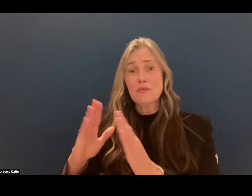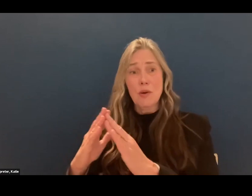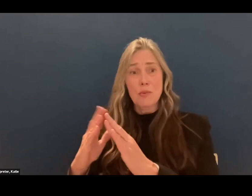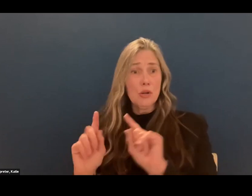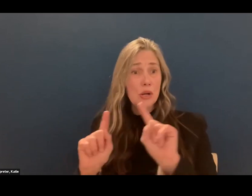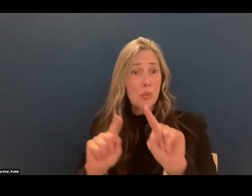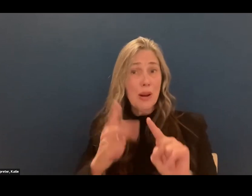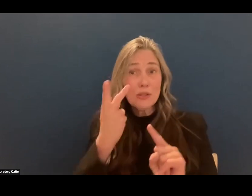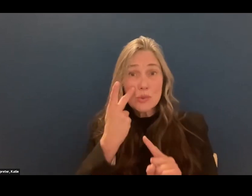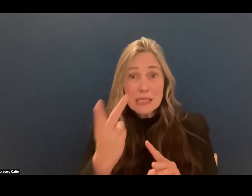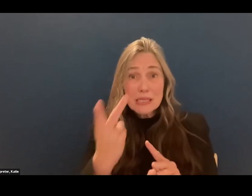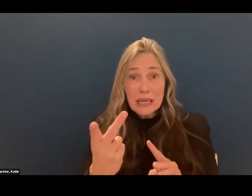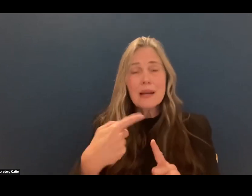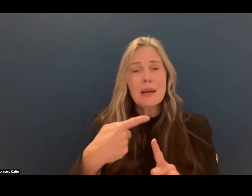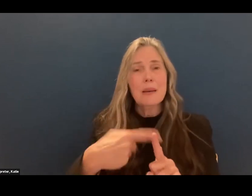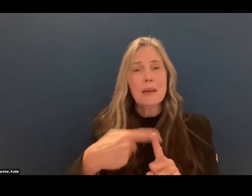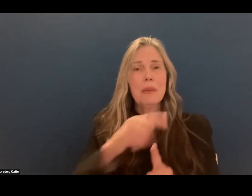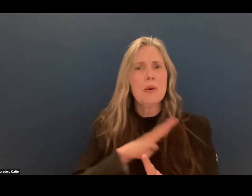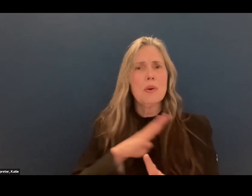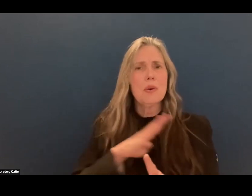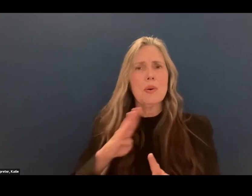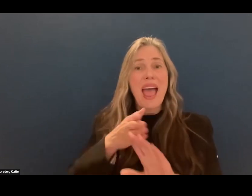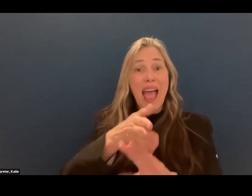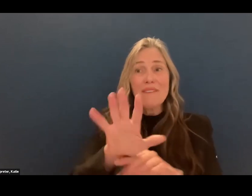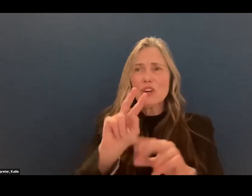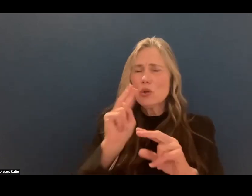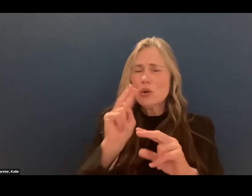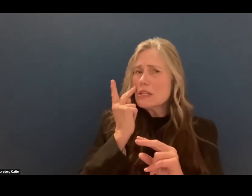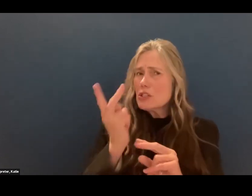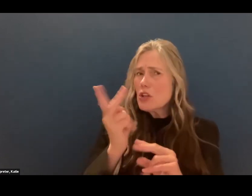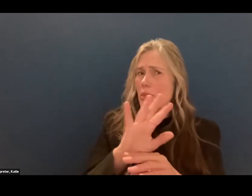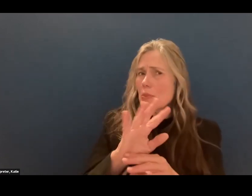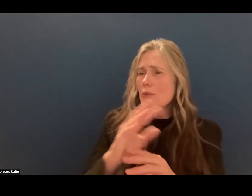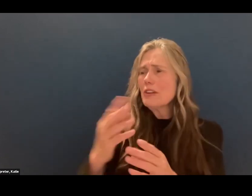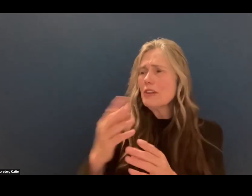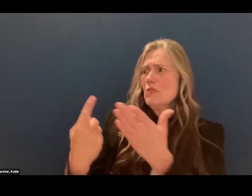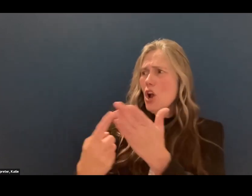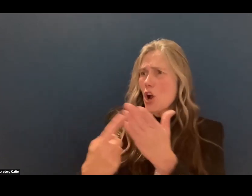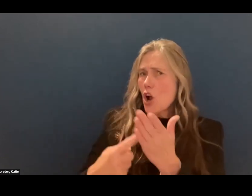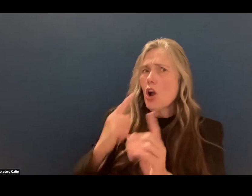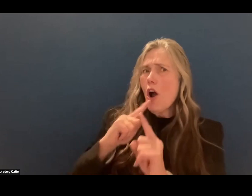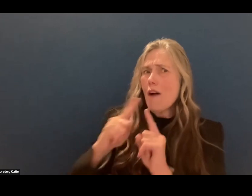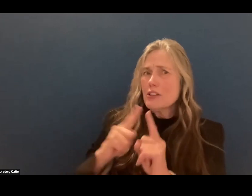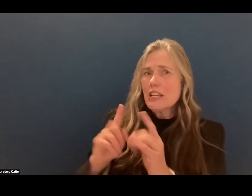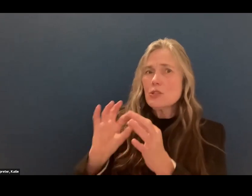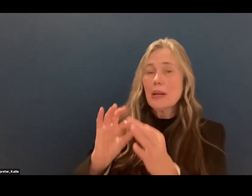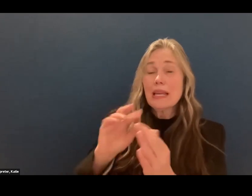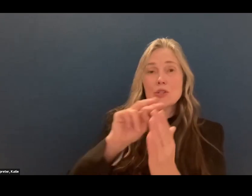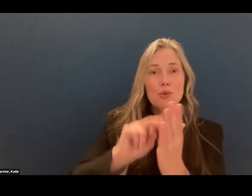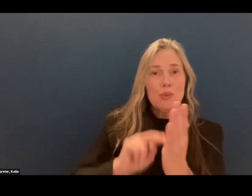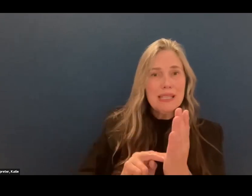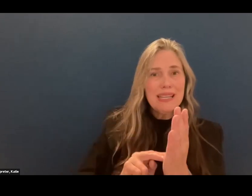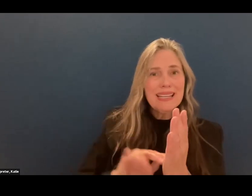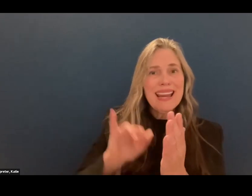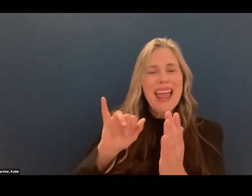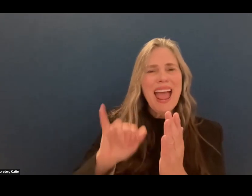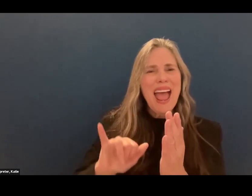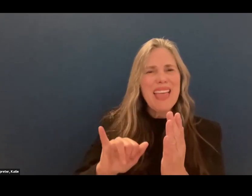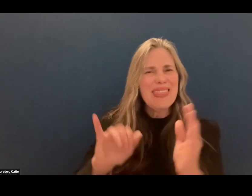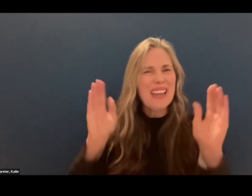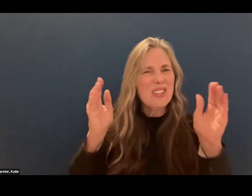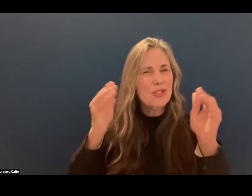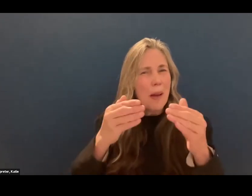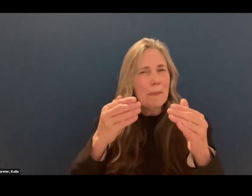members. Great conversations about reading, and great topic in terms of the excitement of seeing